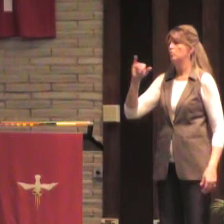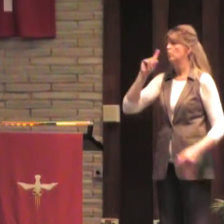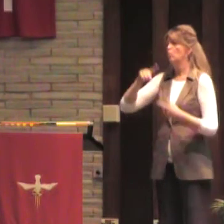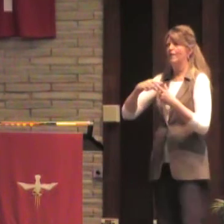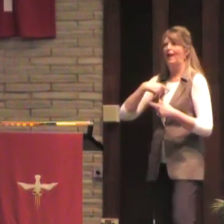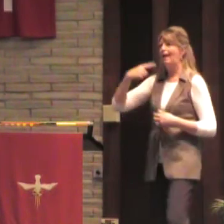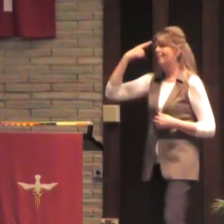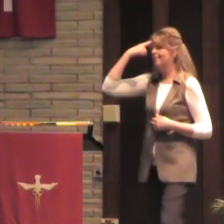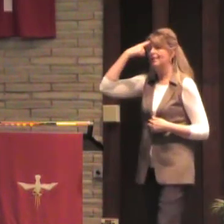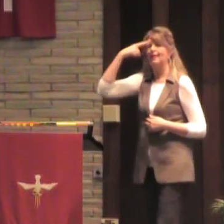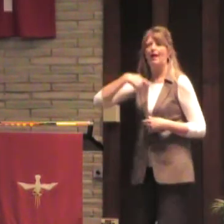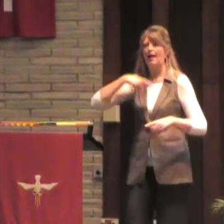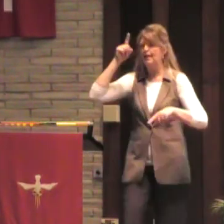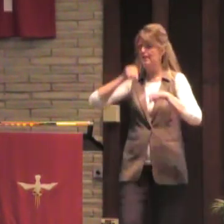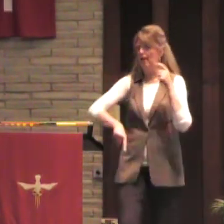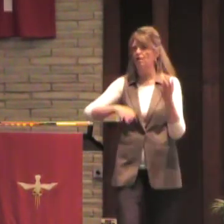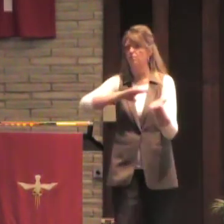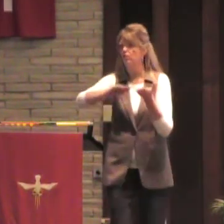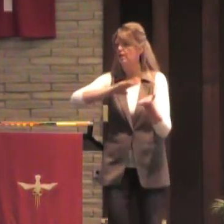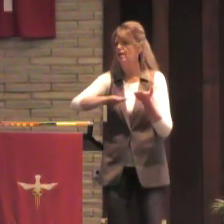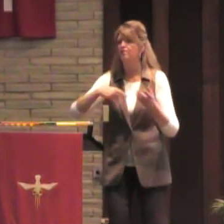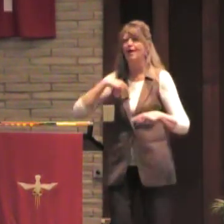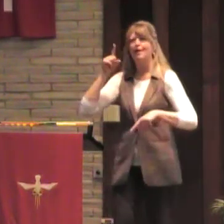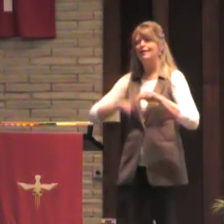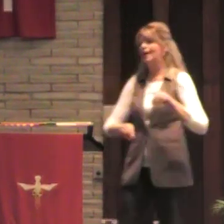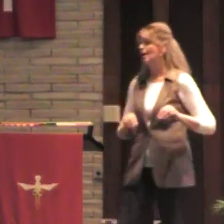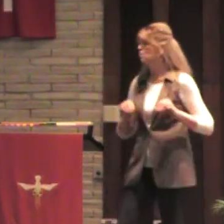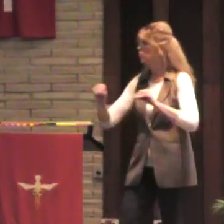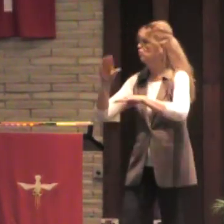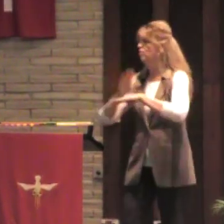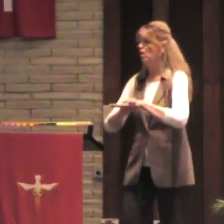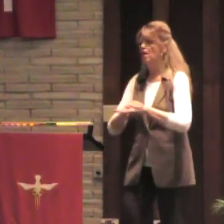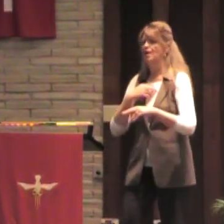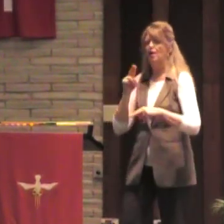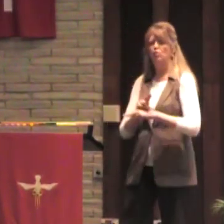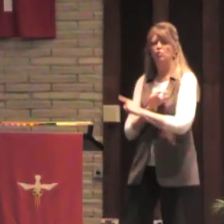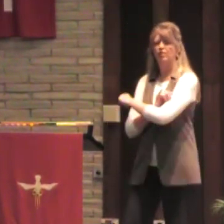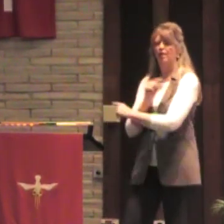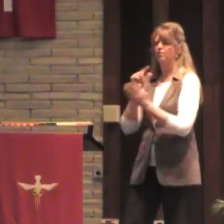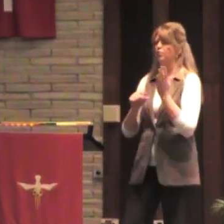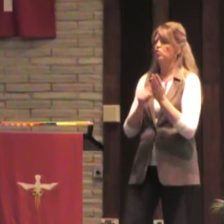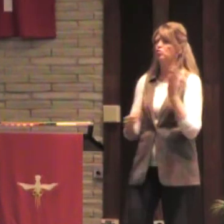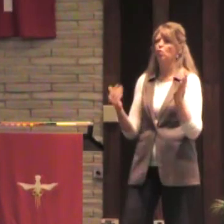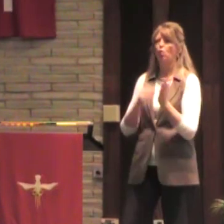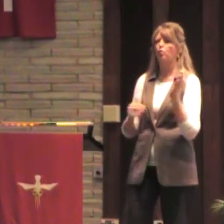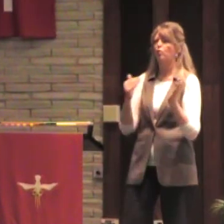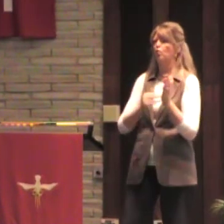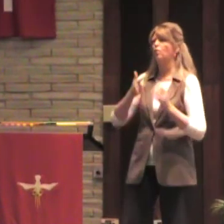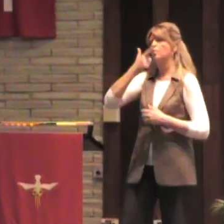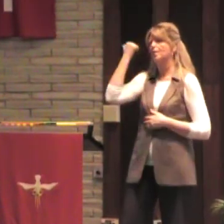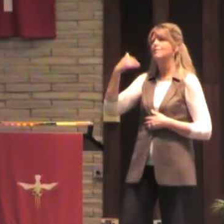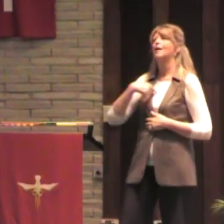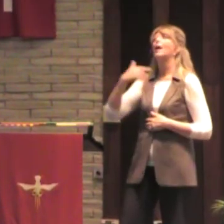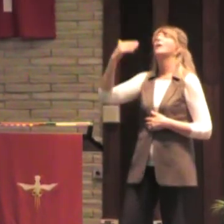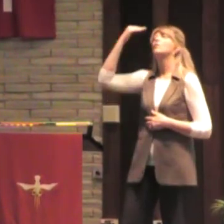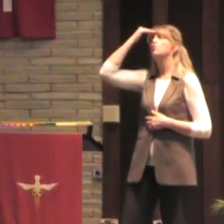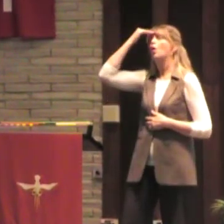That verse helps me all the time. When I think that I can't forgive, when I think that I cannot move on, I just say this